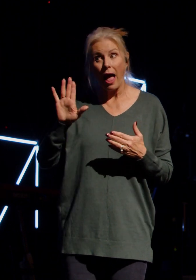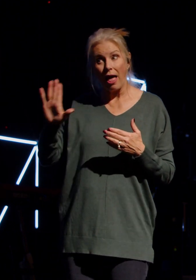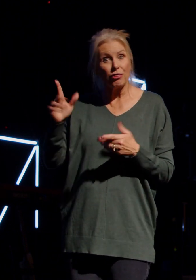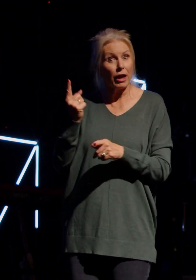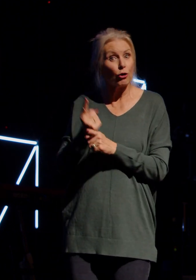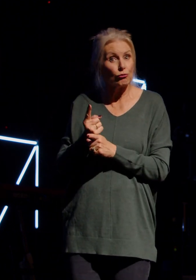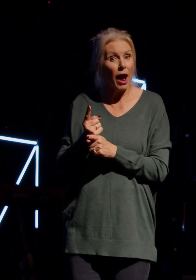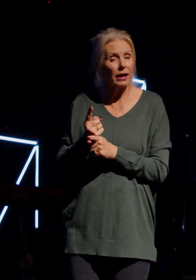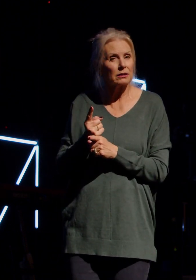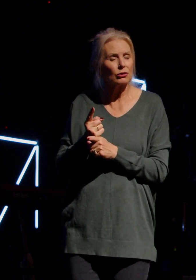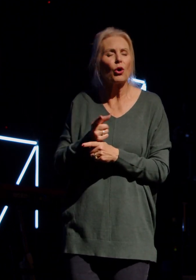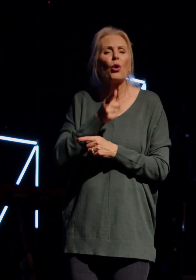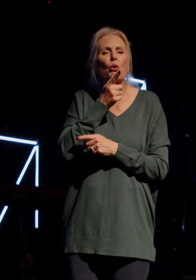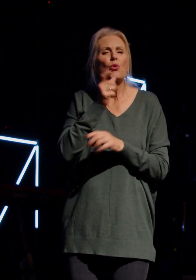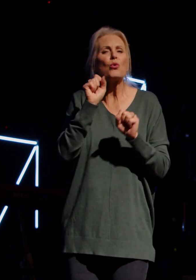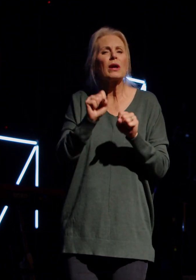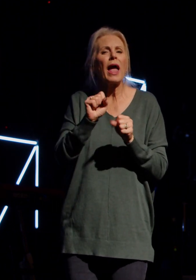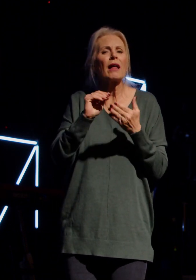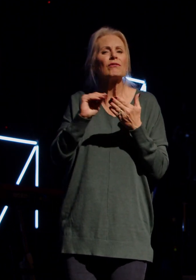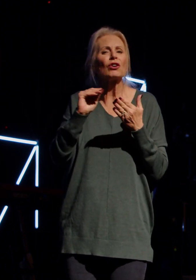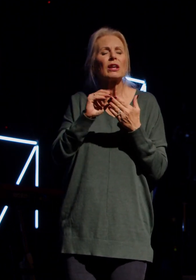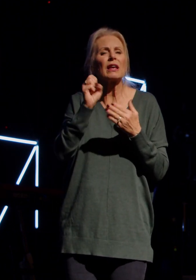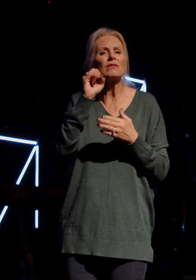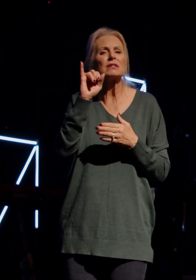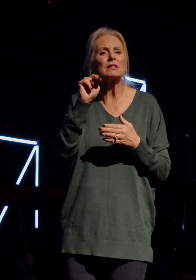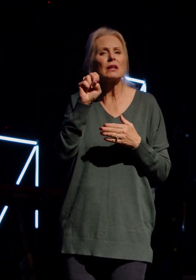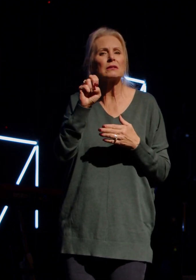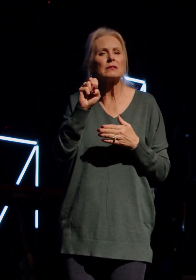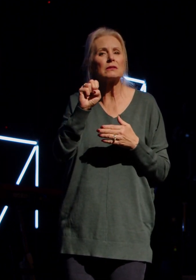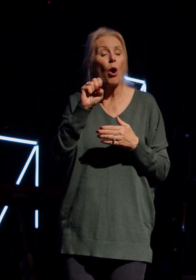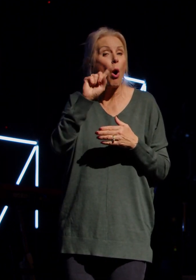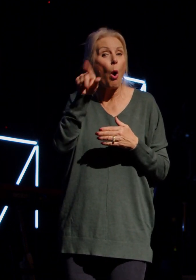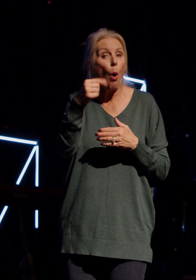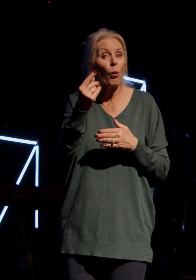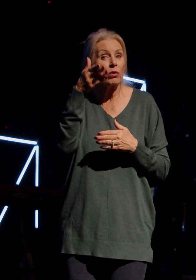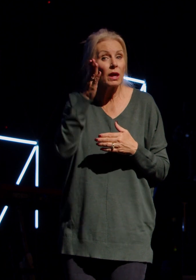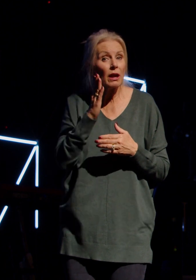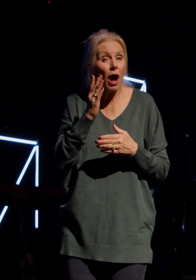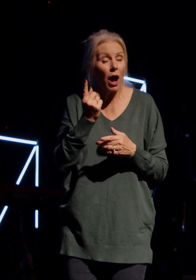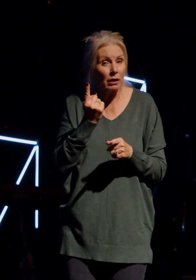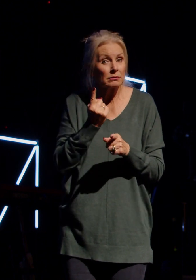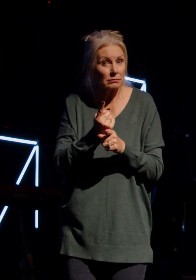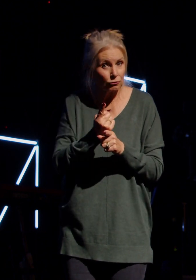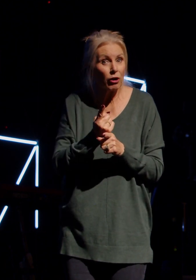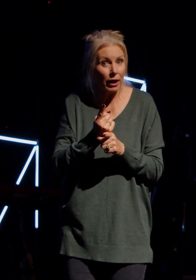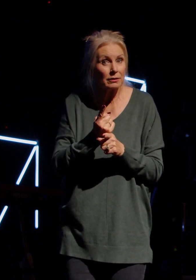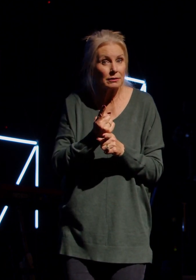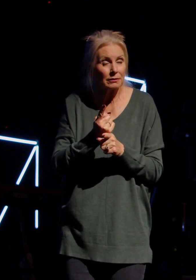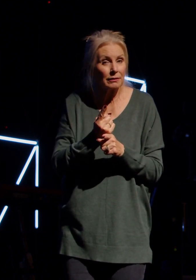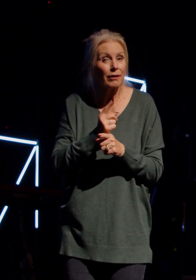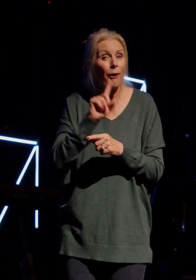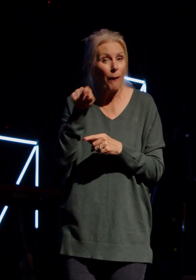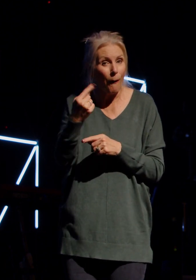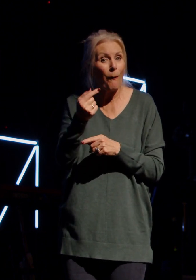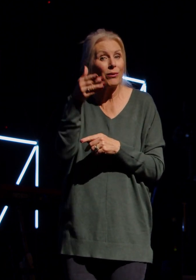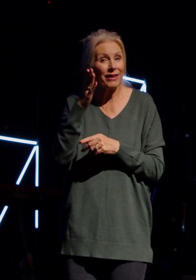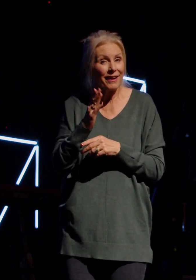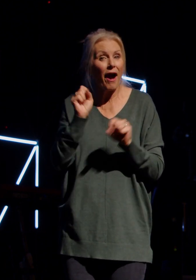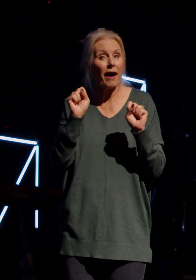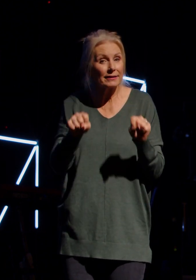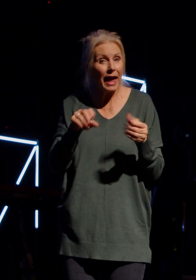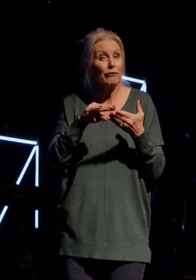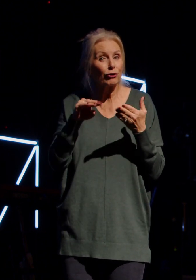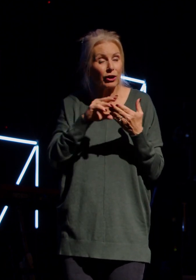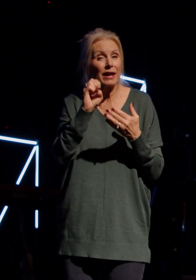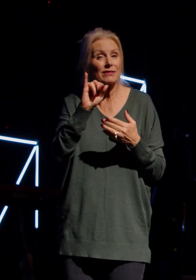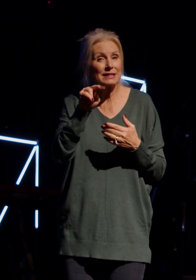moment. Who can forgive sins but God alone? And they were right. Only God can forgive sins. I mean, these